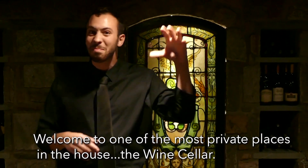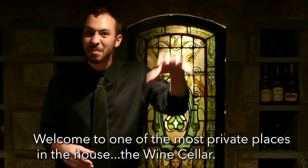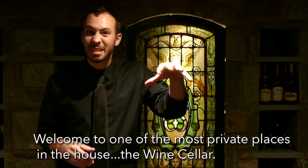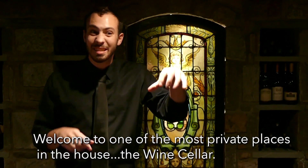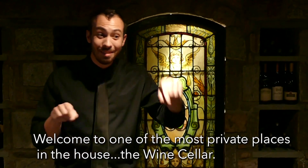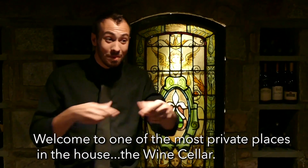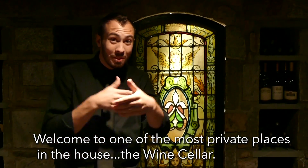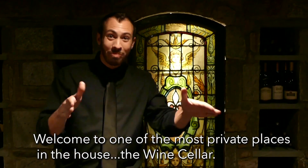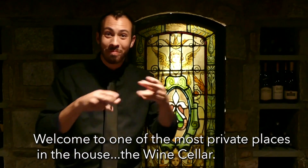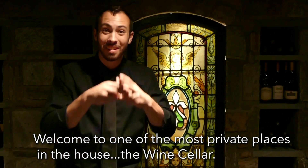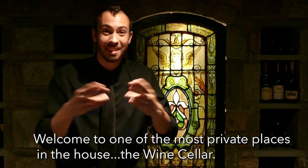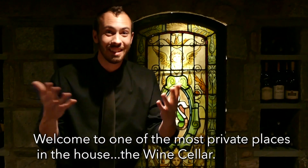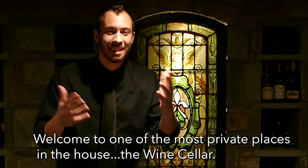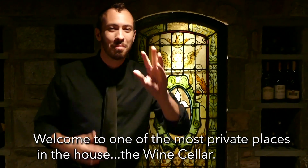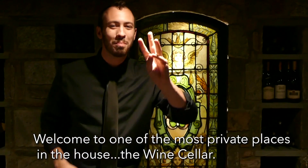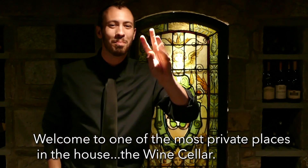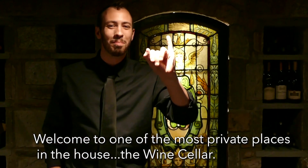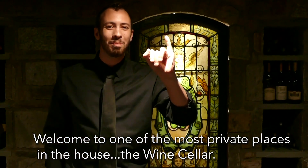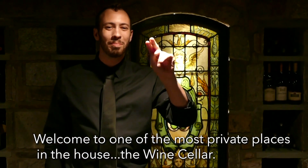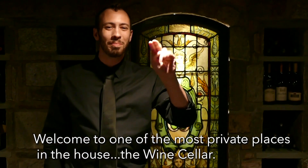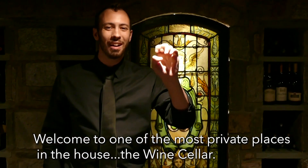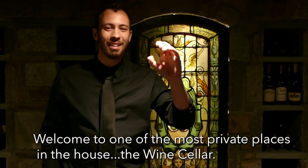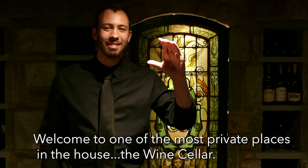Welcome to one of the most private places in the house, the wine cellar.